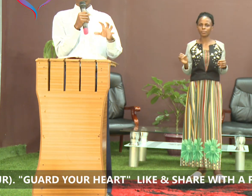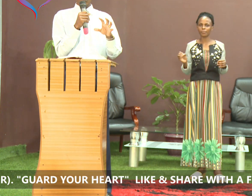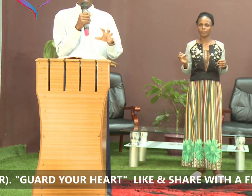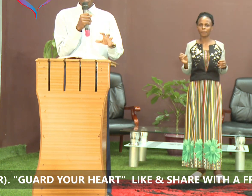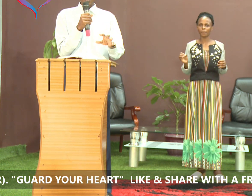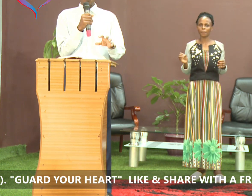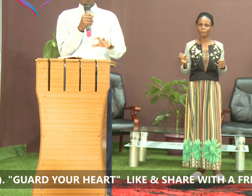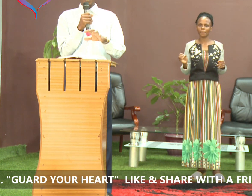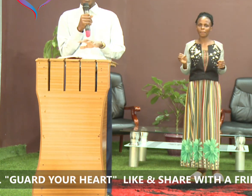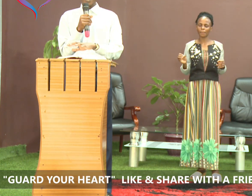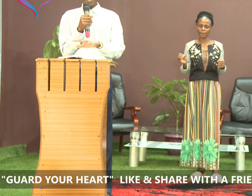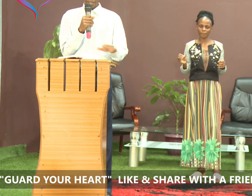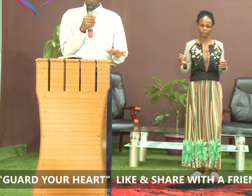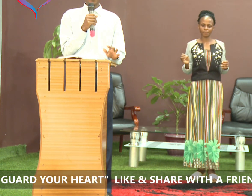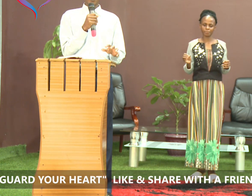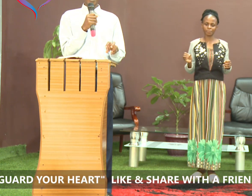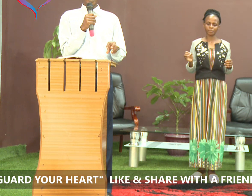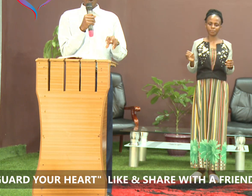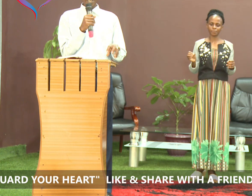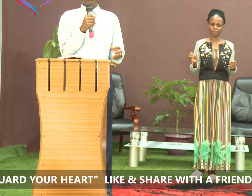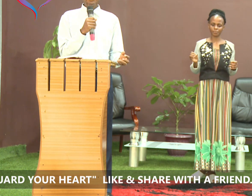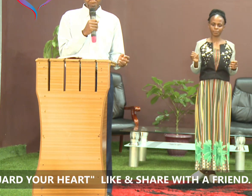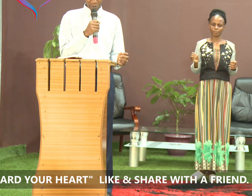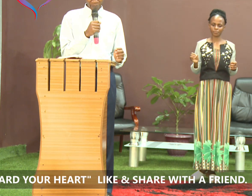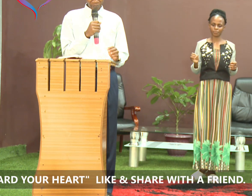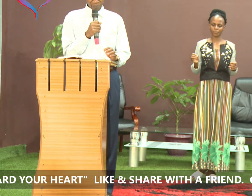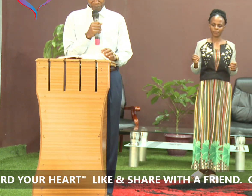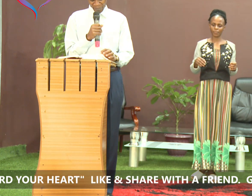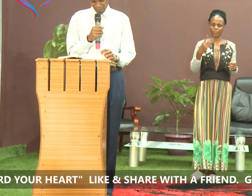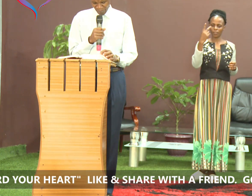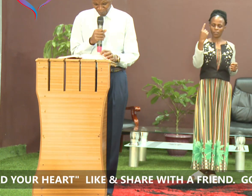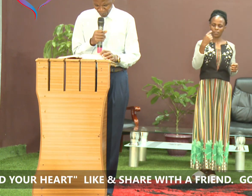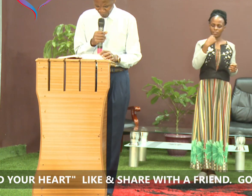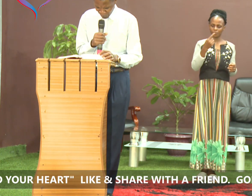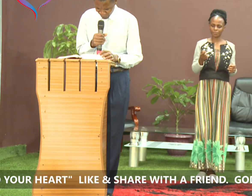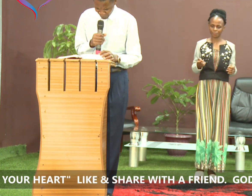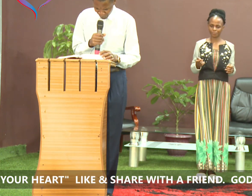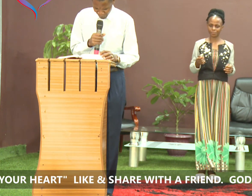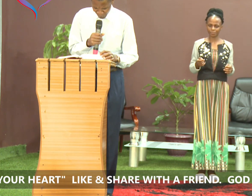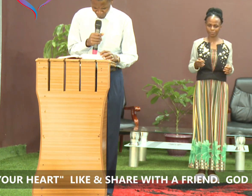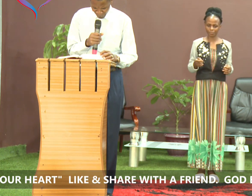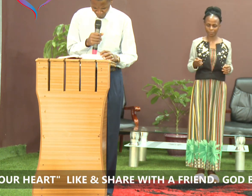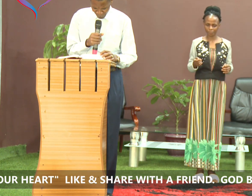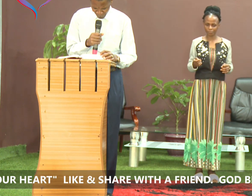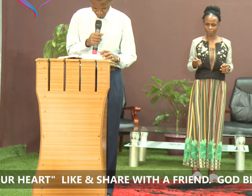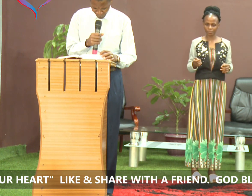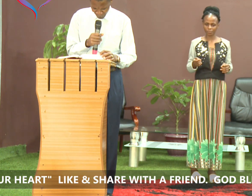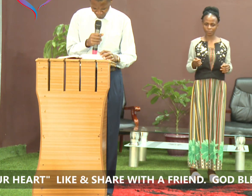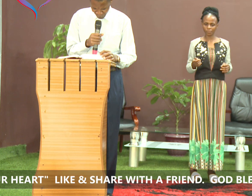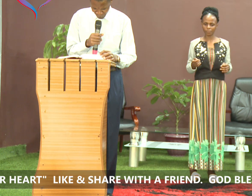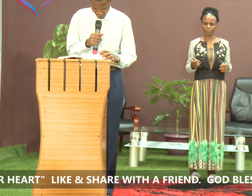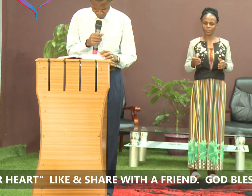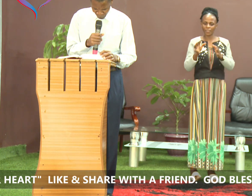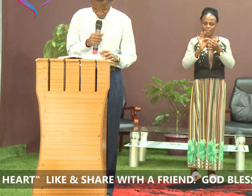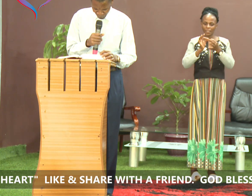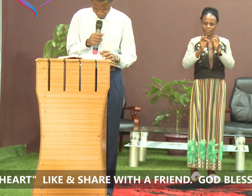wabawo ekibalumba byonna bisasika kubanga tewali. Verse 21, Jesus gives us the parable. He gives us the interpretation